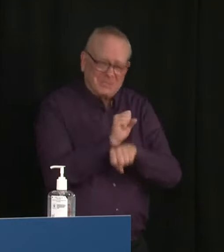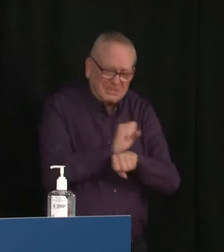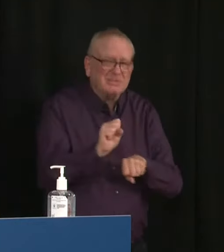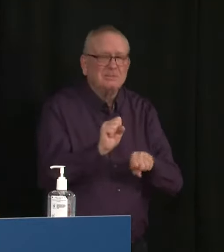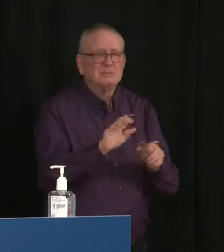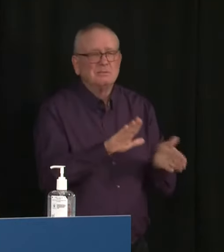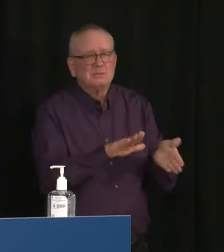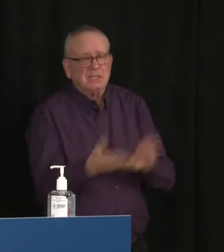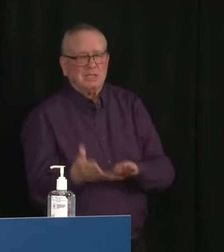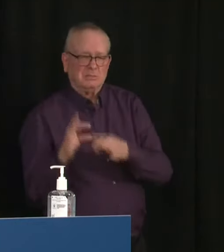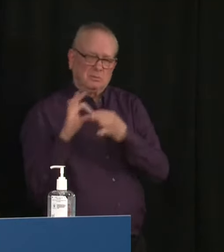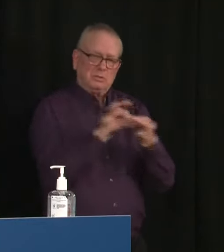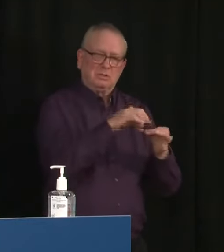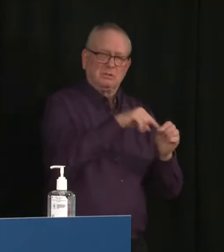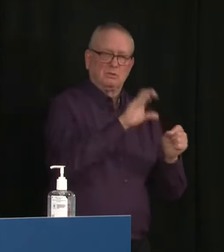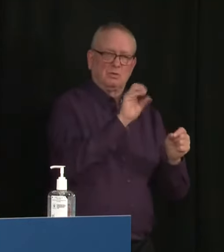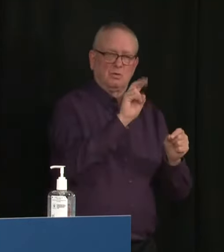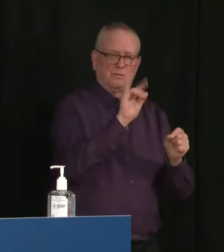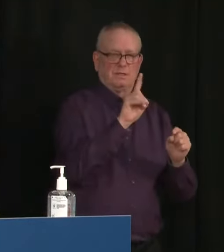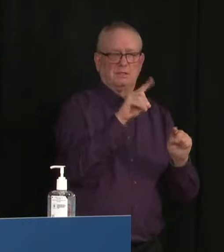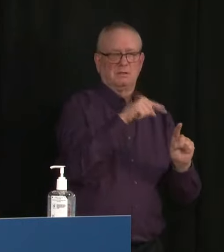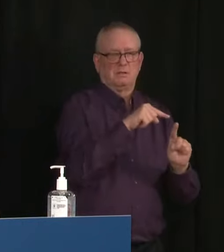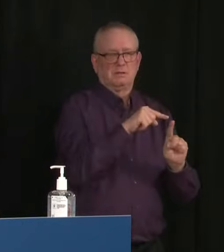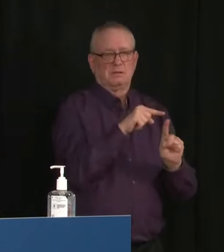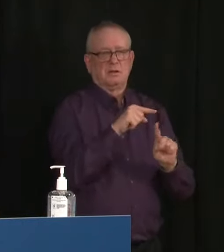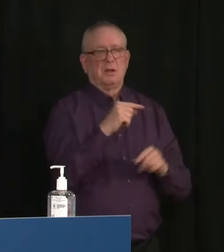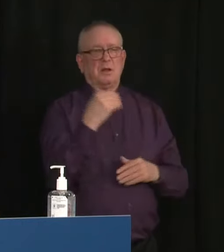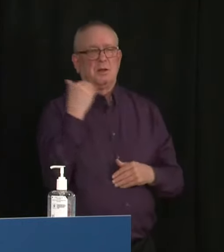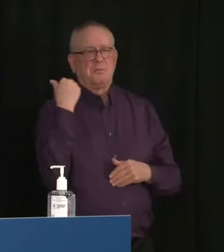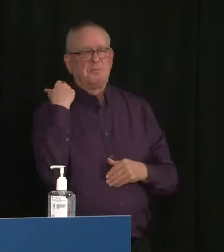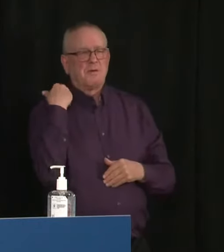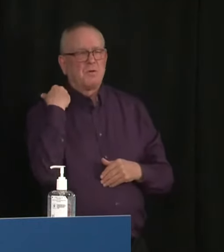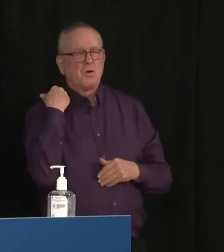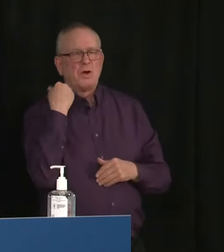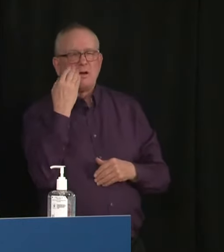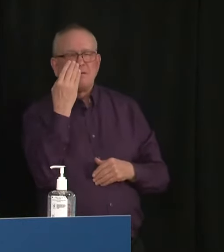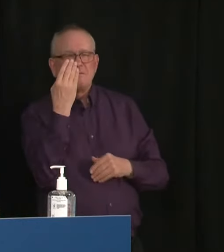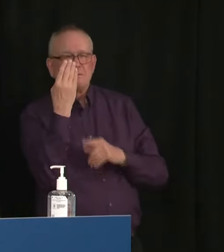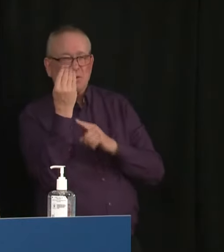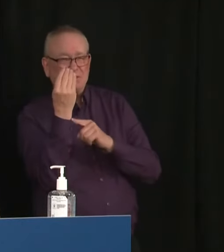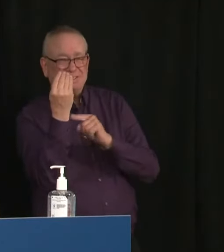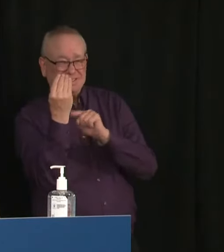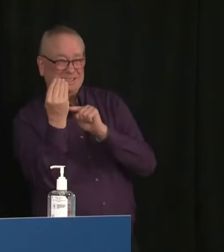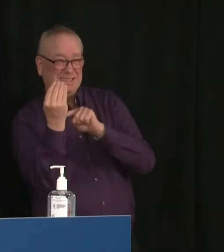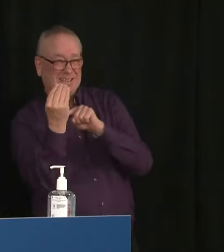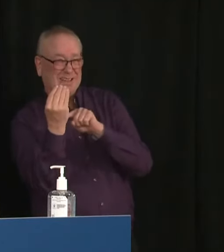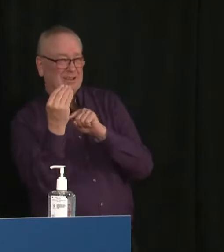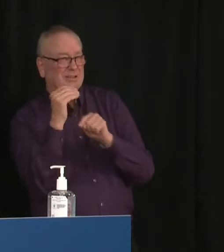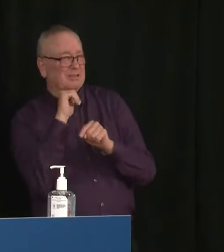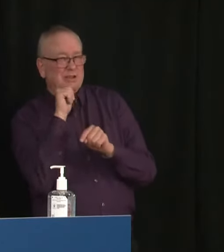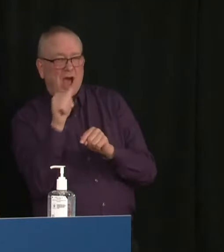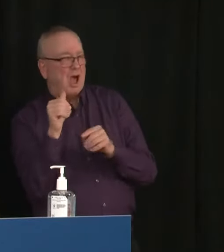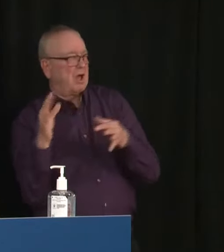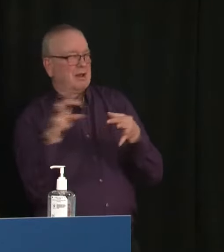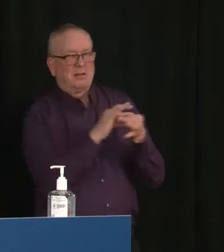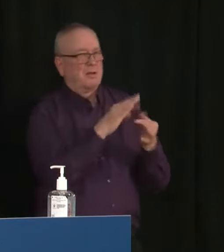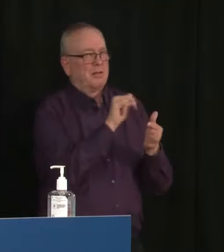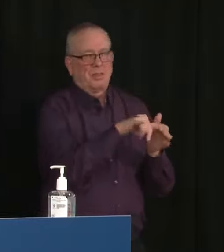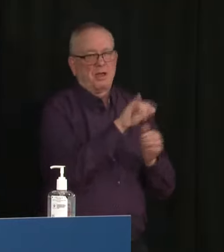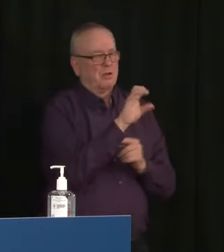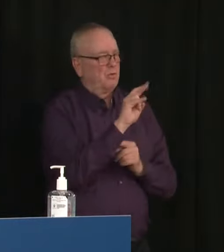of past reported cases has found 14 previously reported deaths that were not deemed on file review to